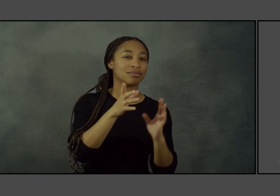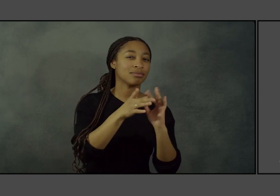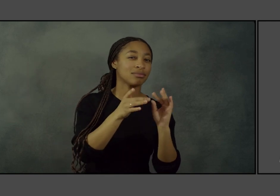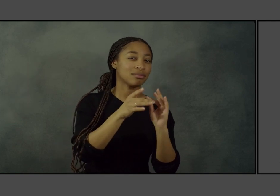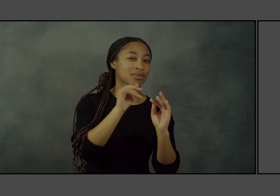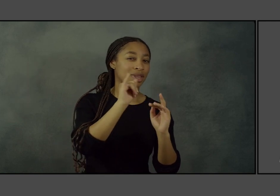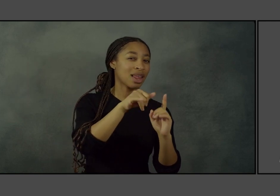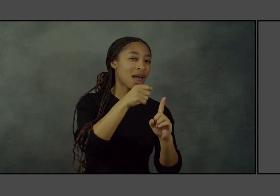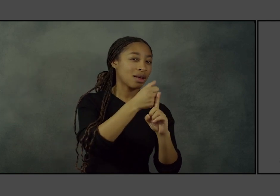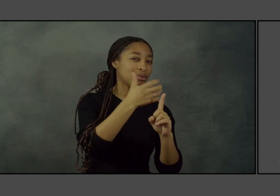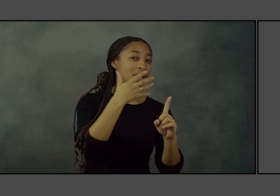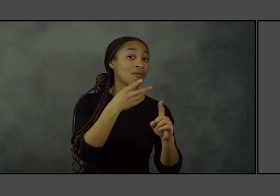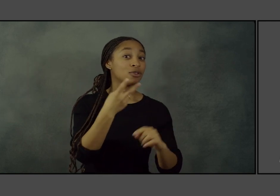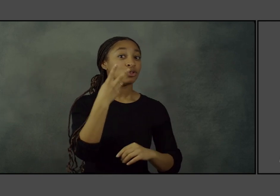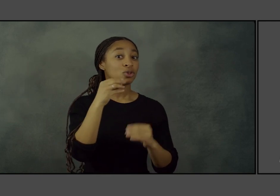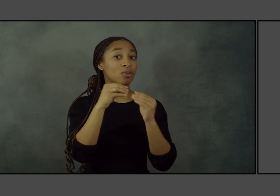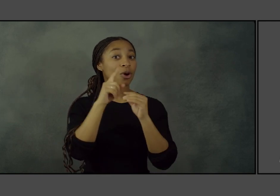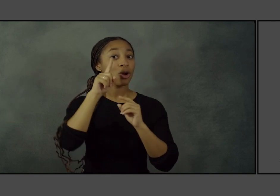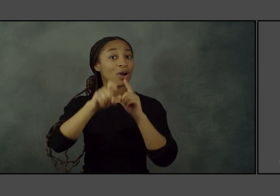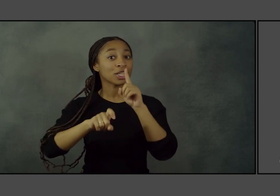some questions from the audience.